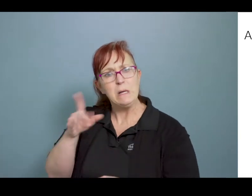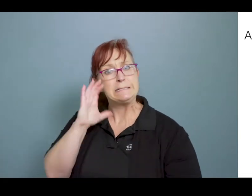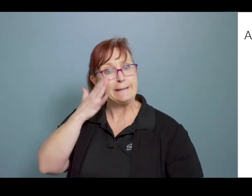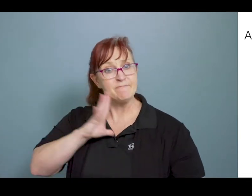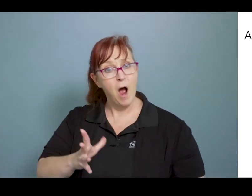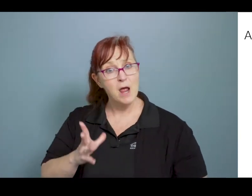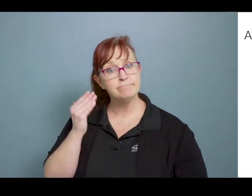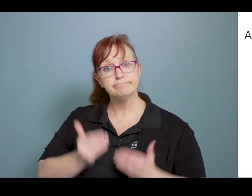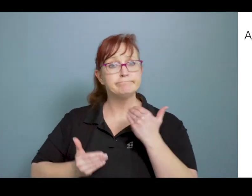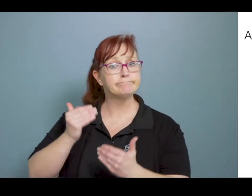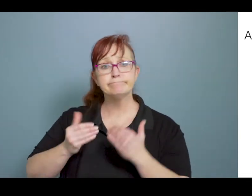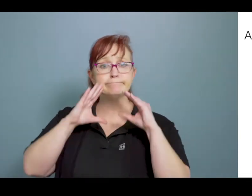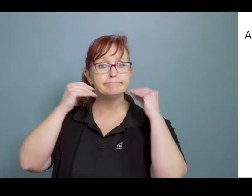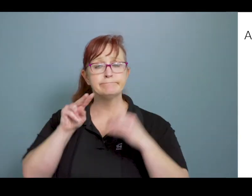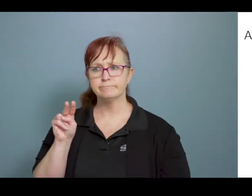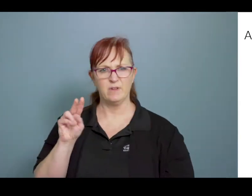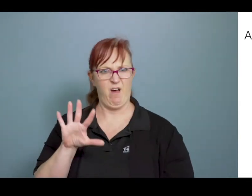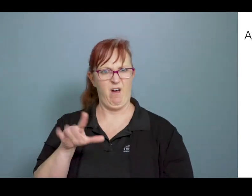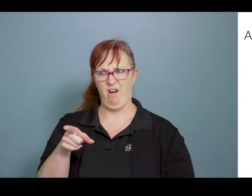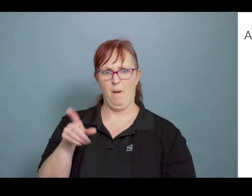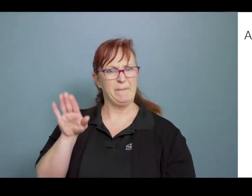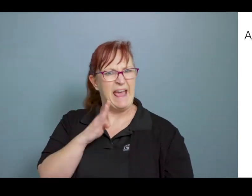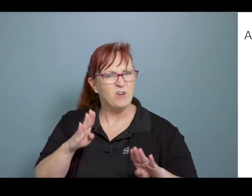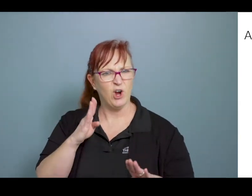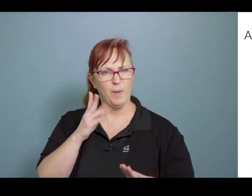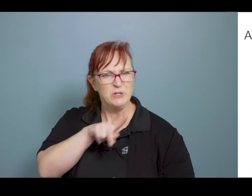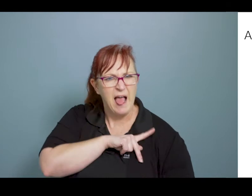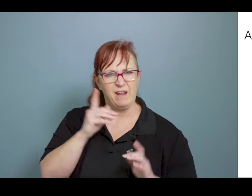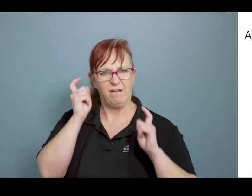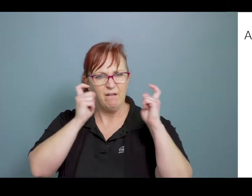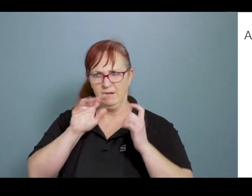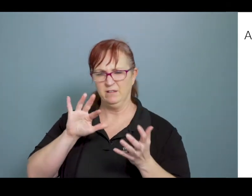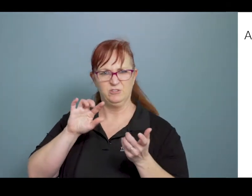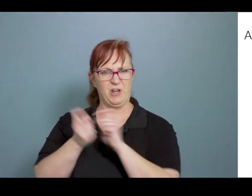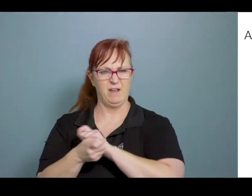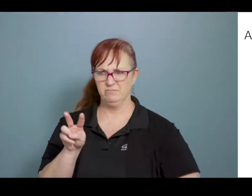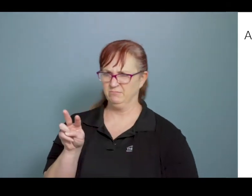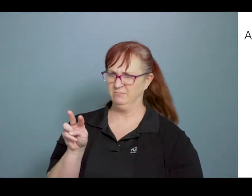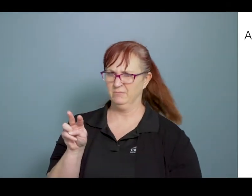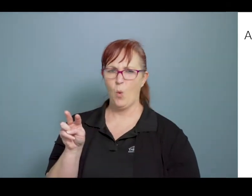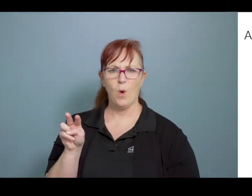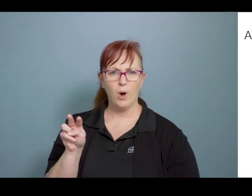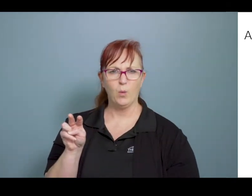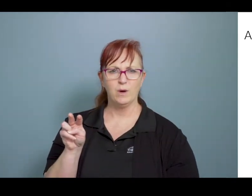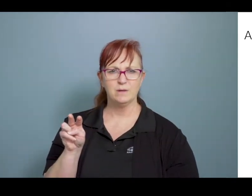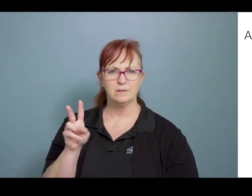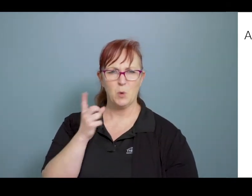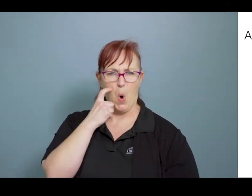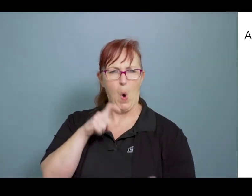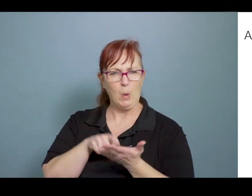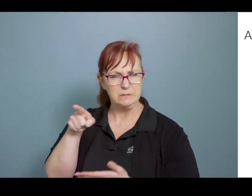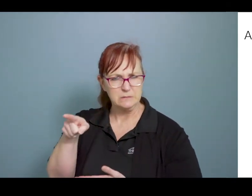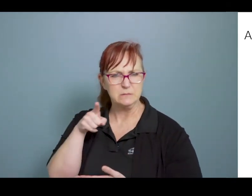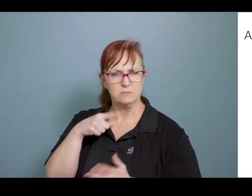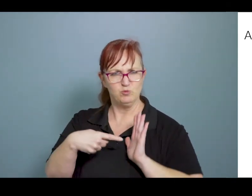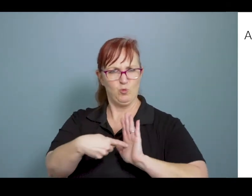fine and then they're not, after a period of time, particularly as we start to see some of these stressors